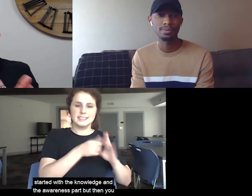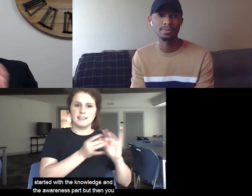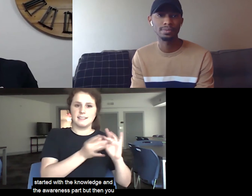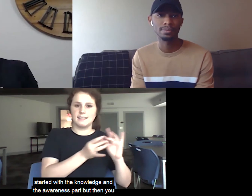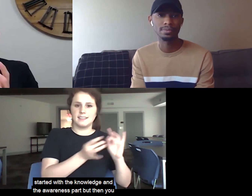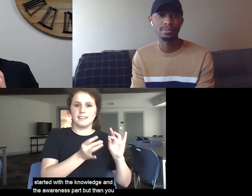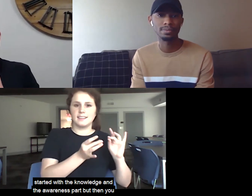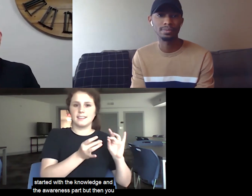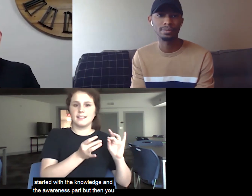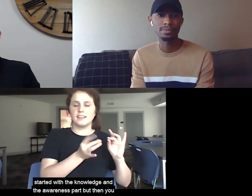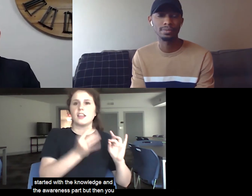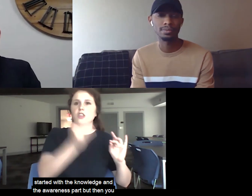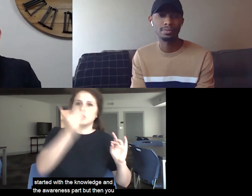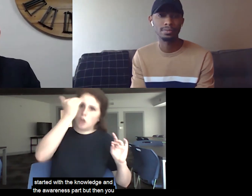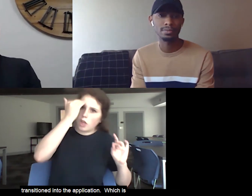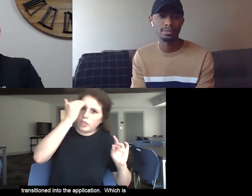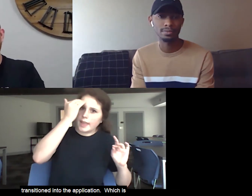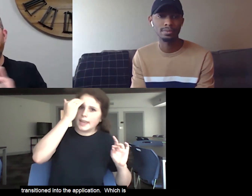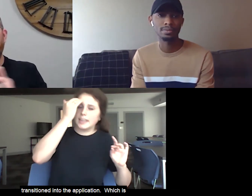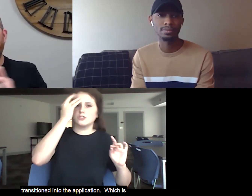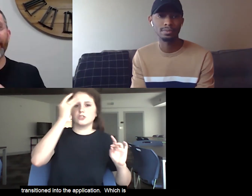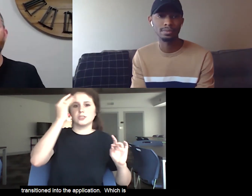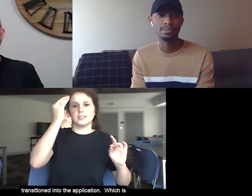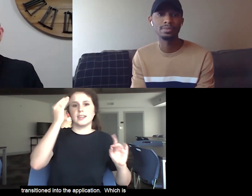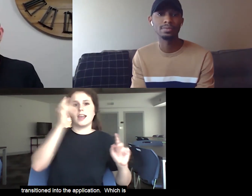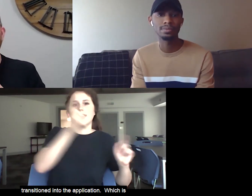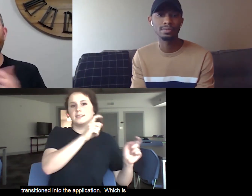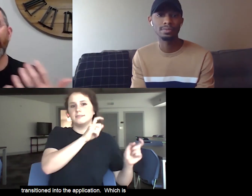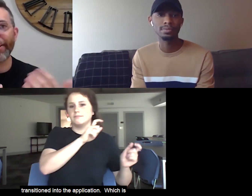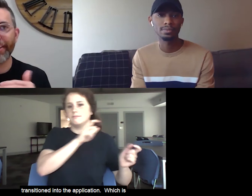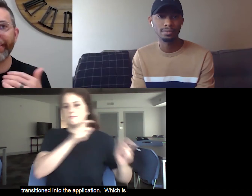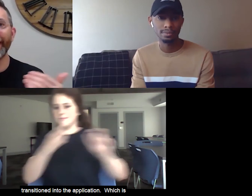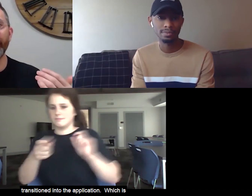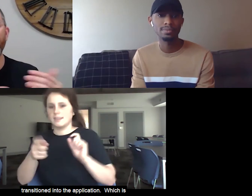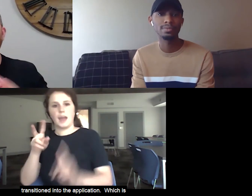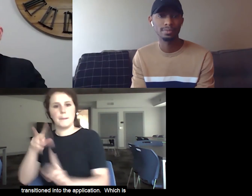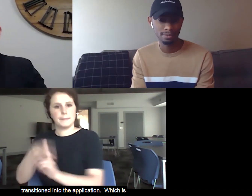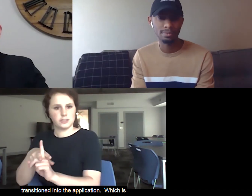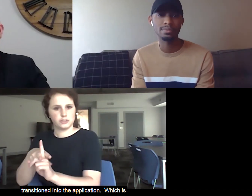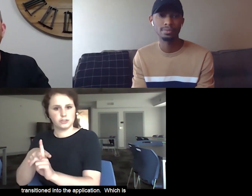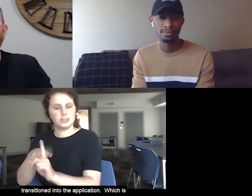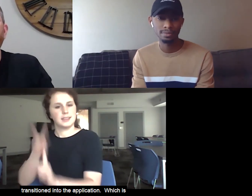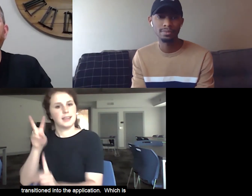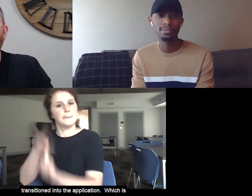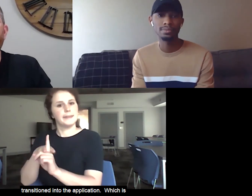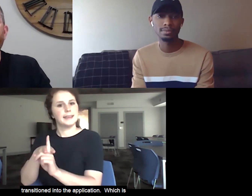the knowledge and the awareness part, but then you transitioned into the application. The application